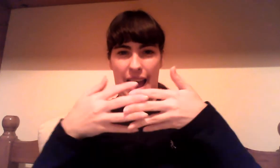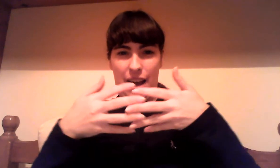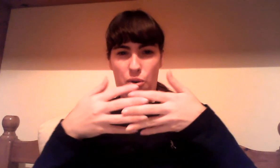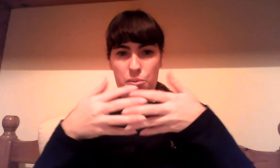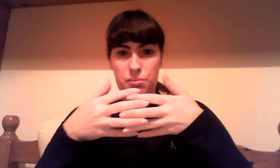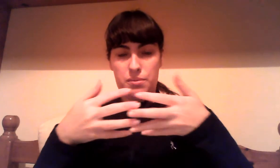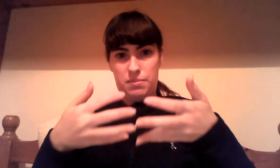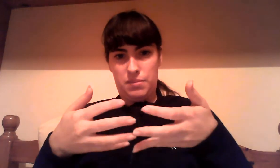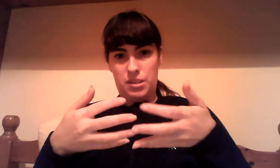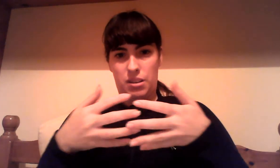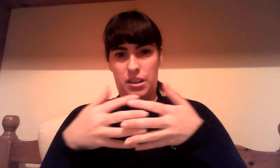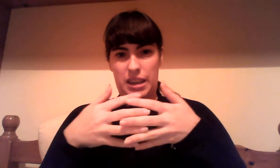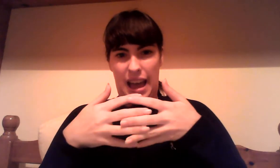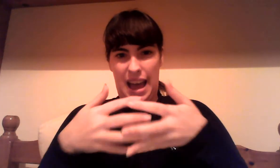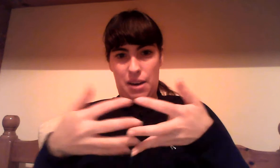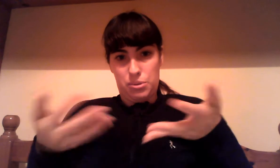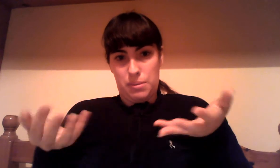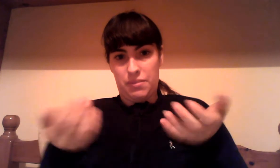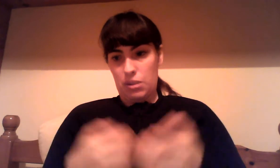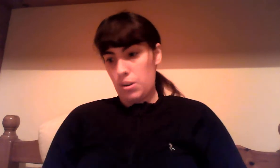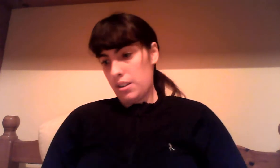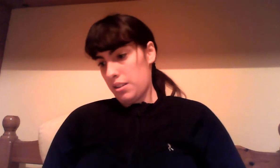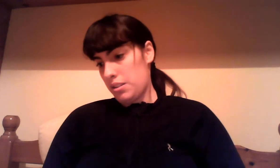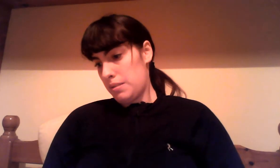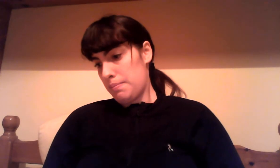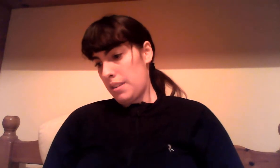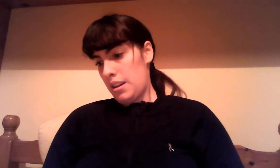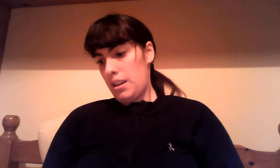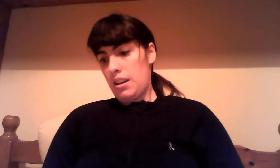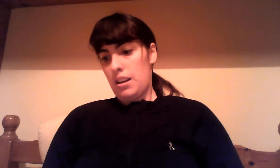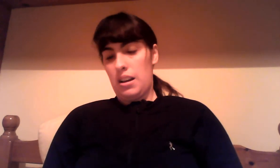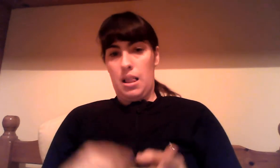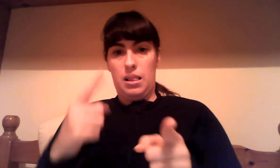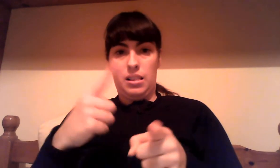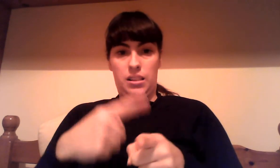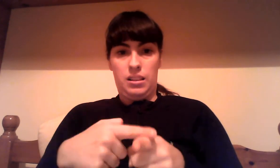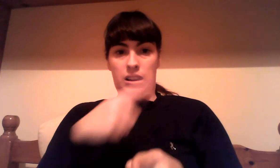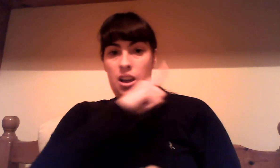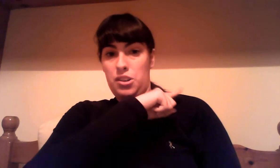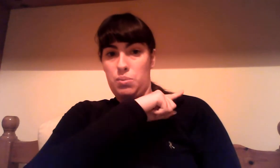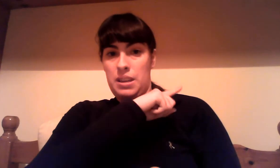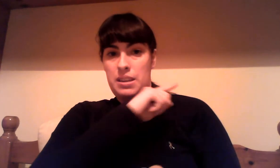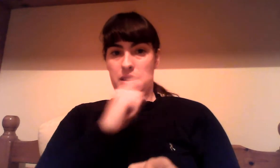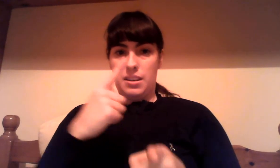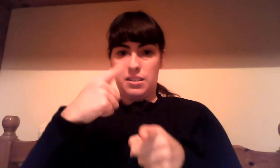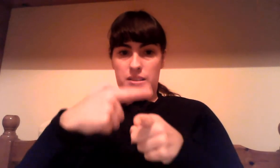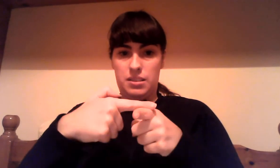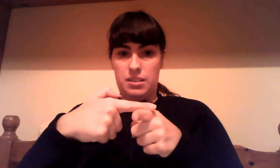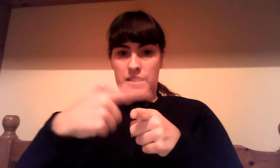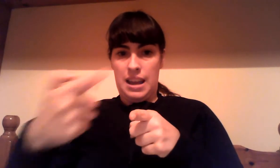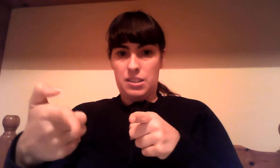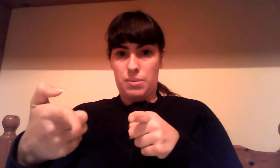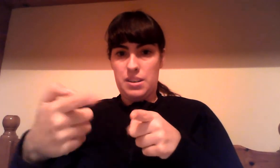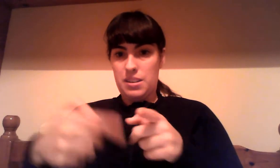how, so like how something works, last week, next week,